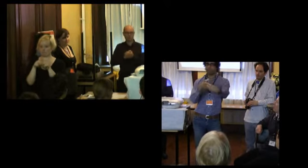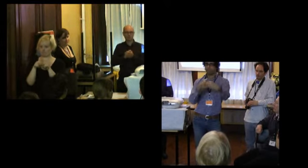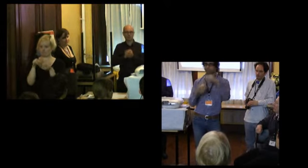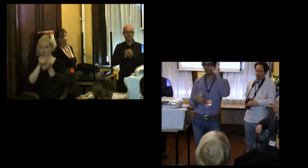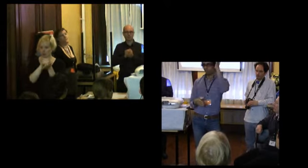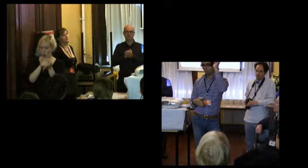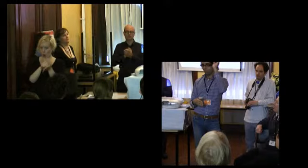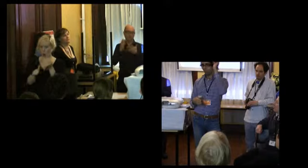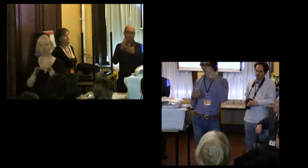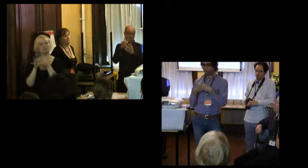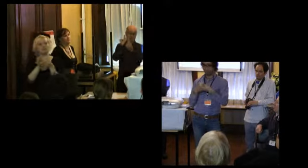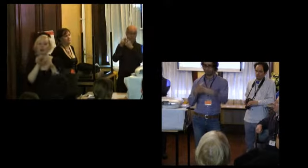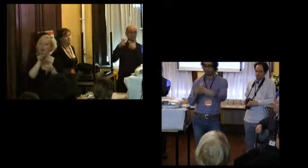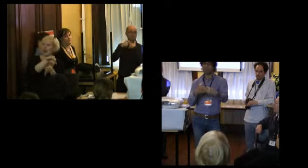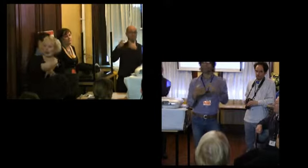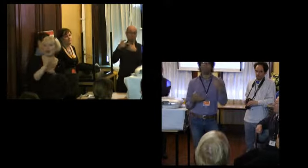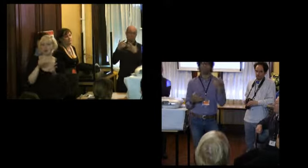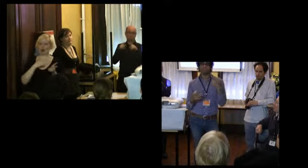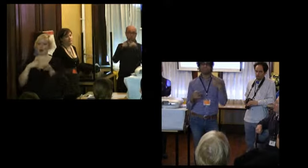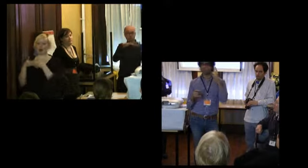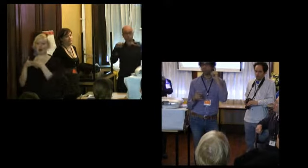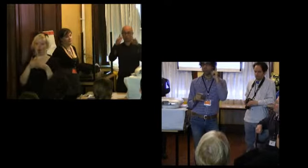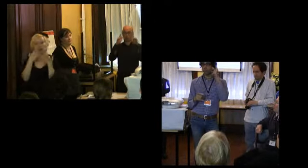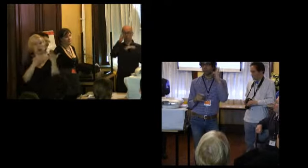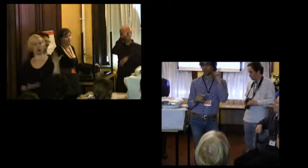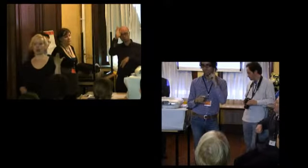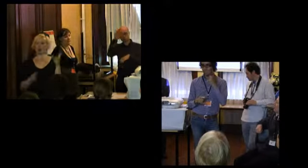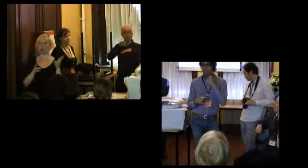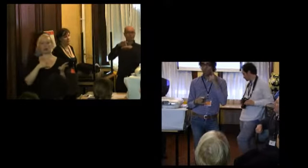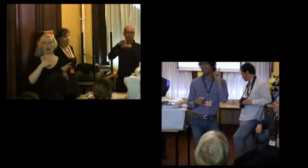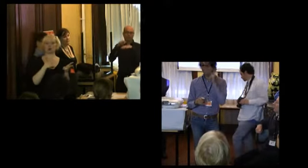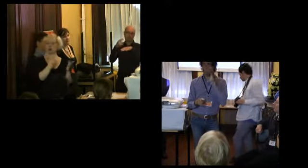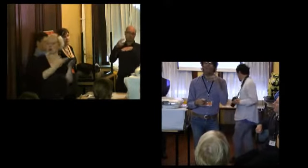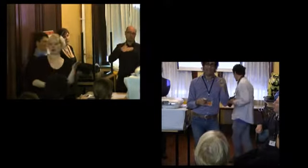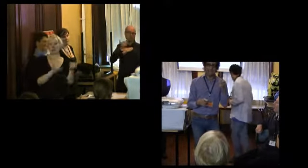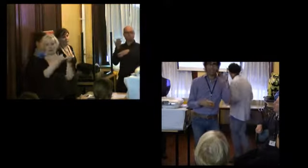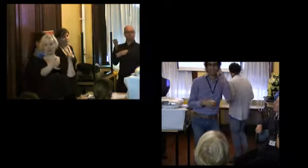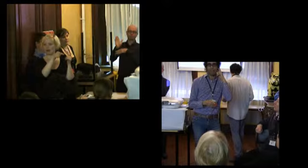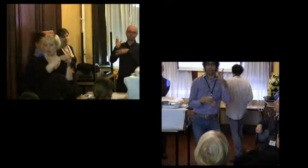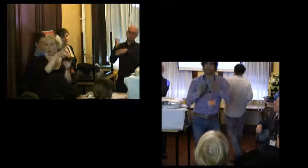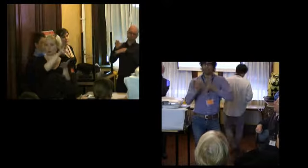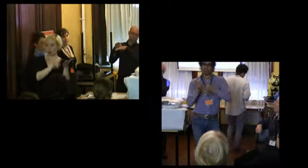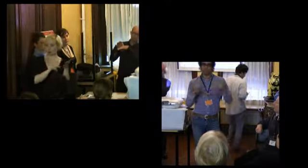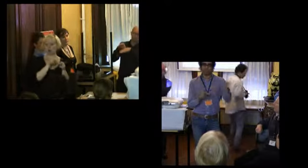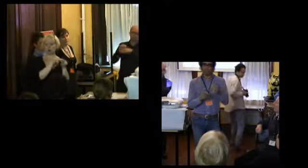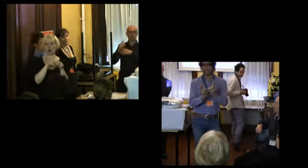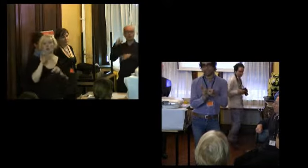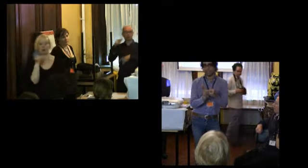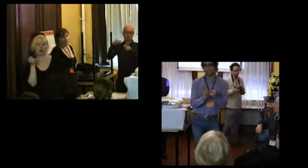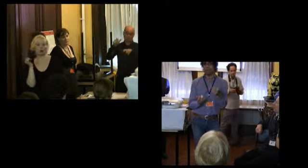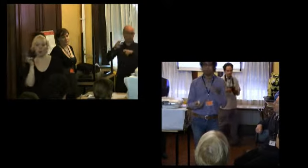with regard to access. I'm also a guide and a presenter there for hearing and